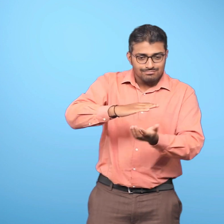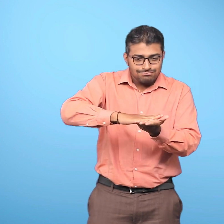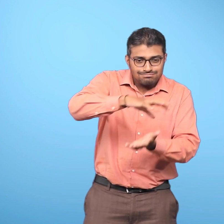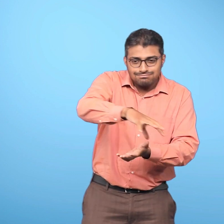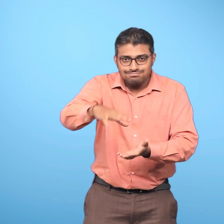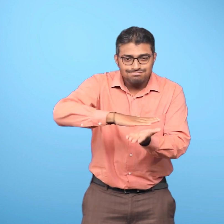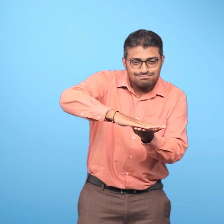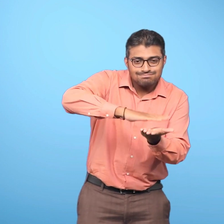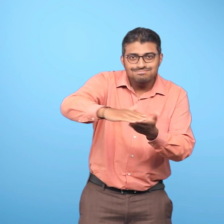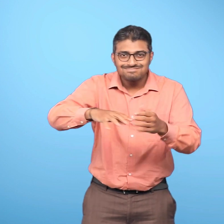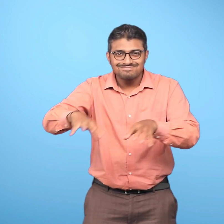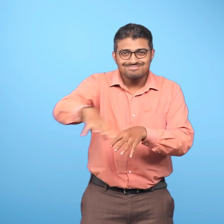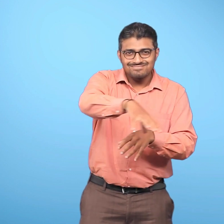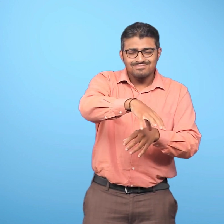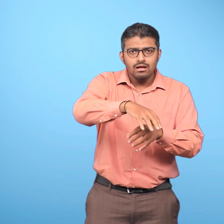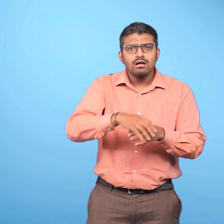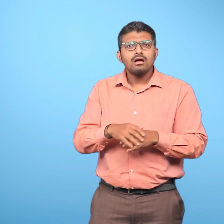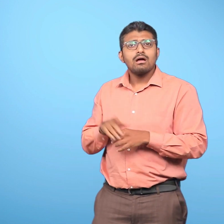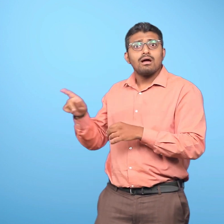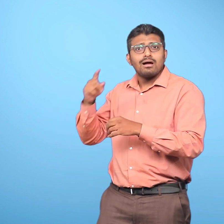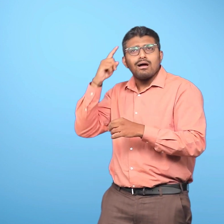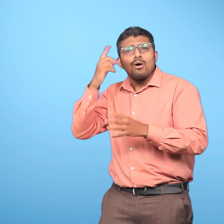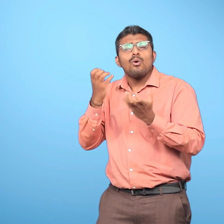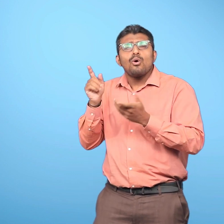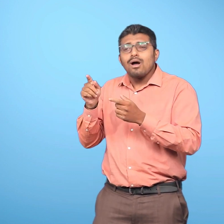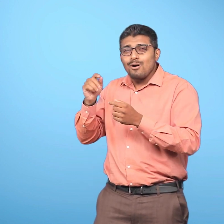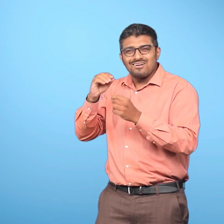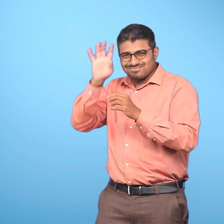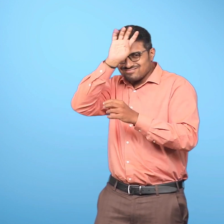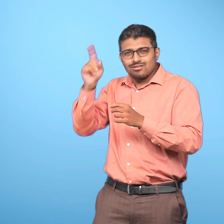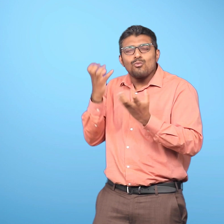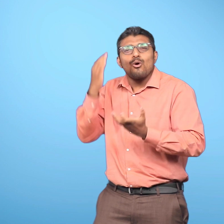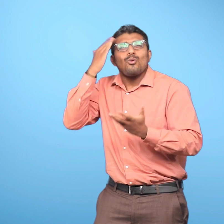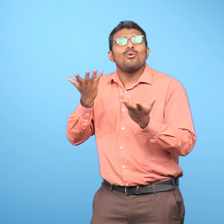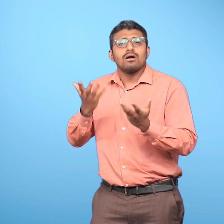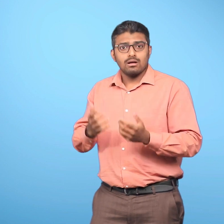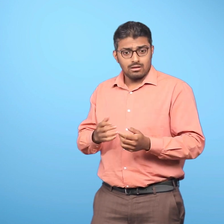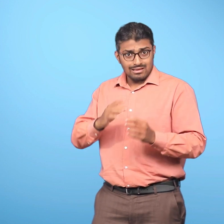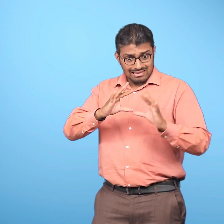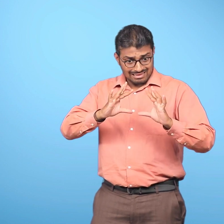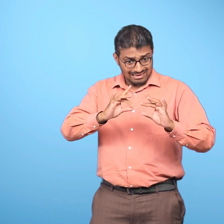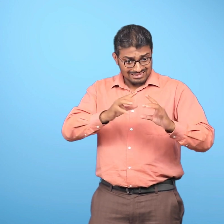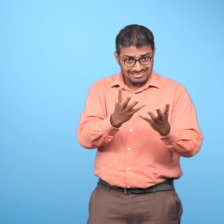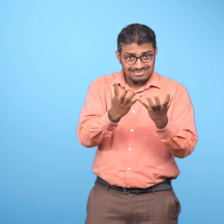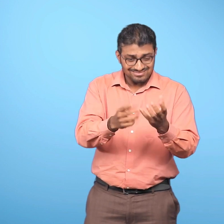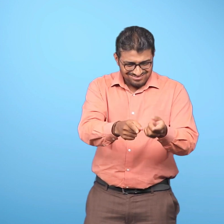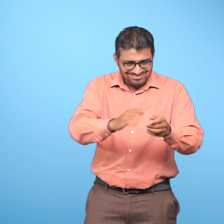for repairing a road? He wants to know whether the change caused in tar by heating can